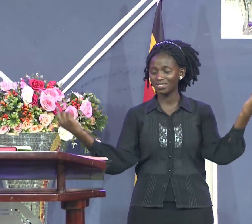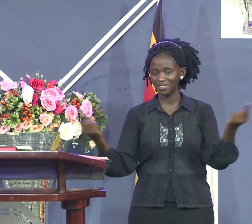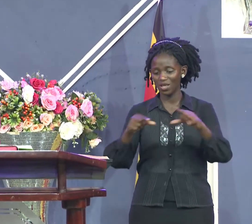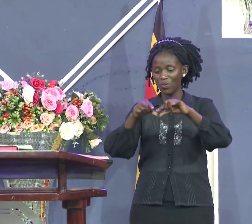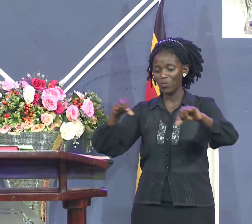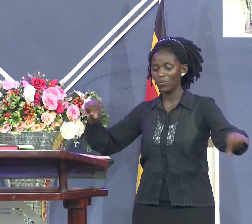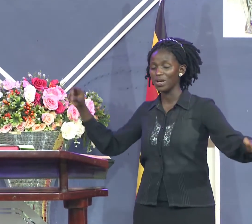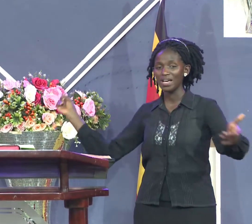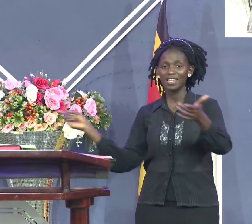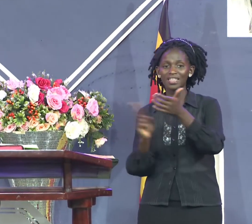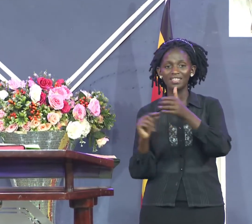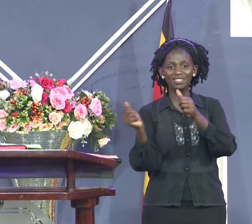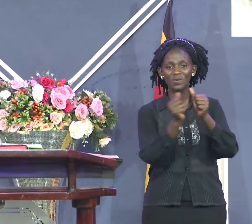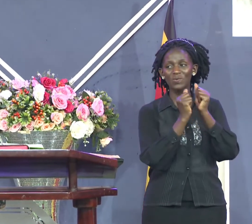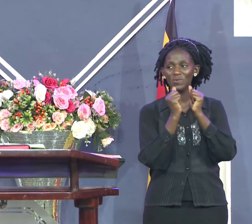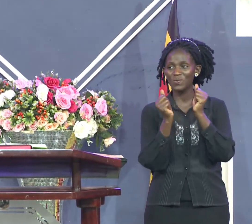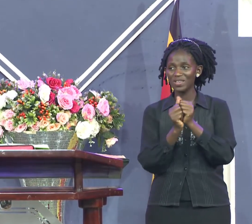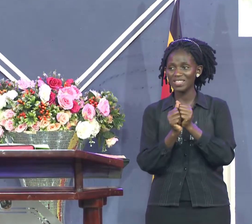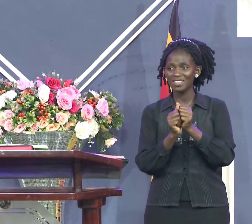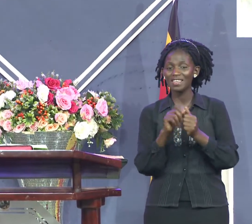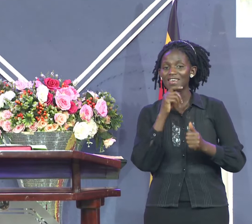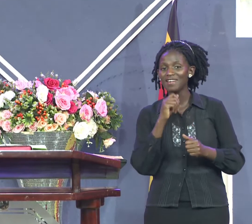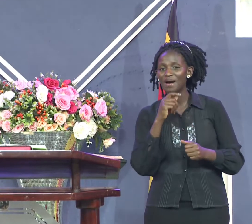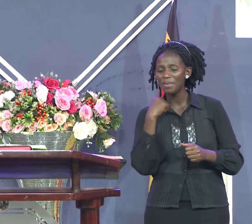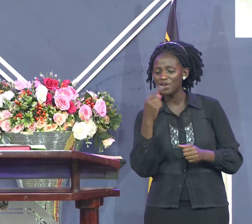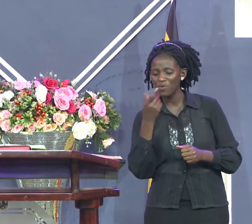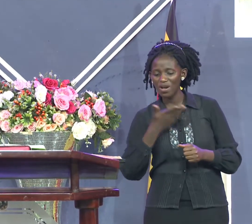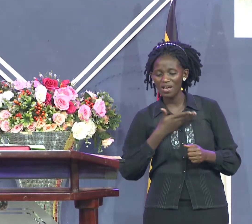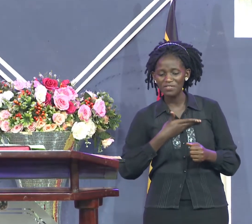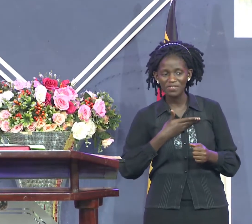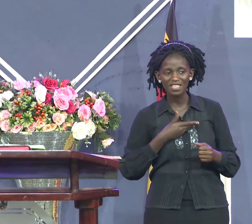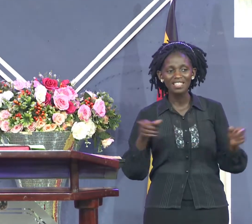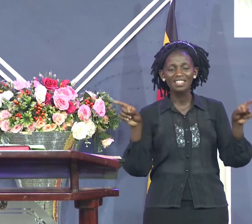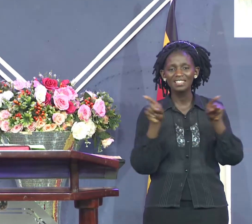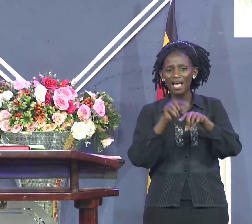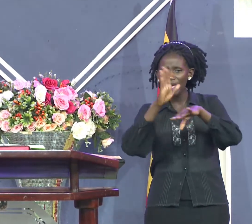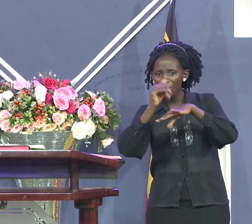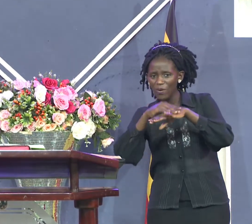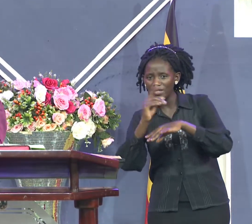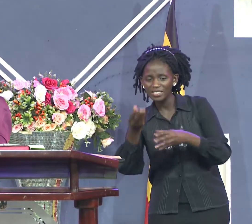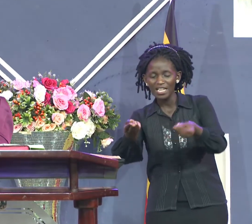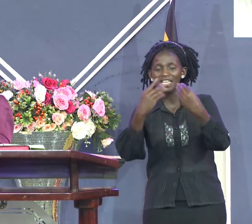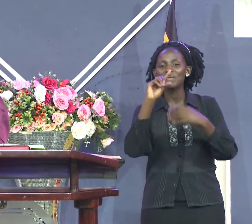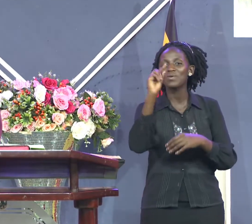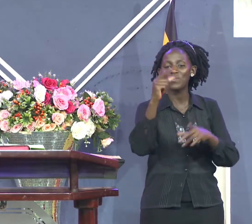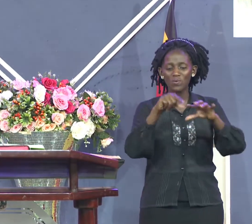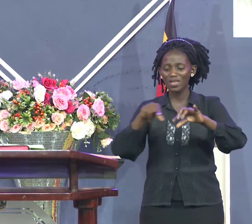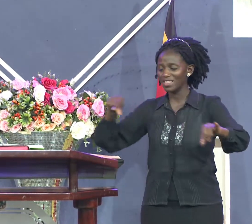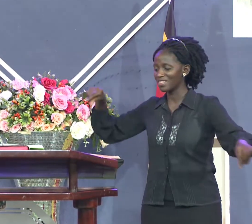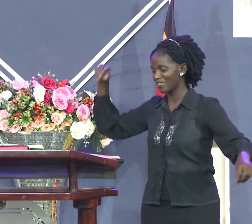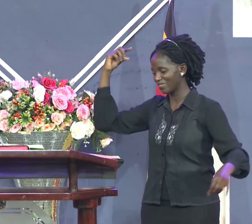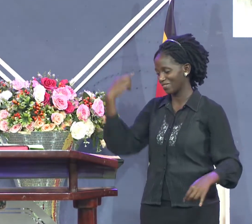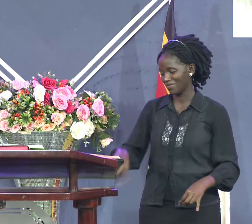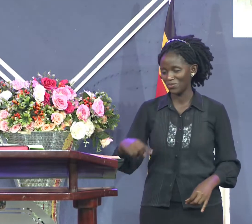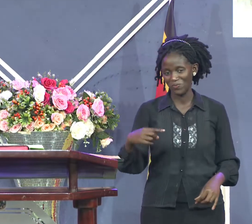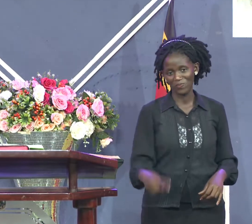Najugula kumusajja yali ayitawo mu kikubo nga ajina nga mingi ne muyita ne mugamba nguzaayo kumu. I